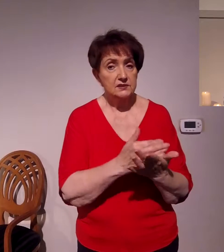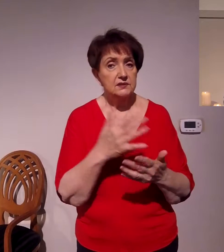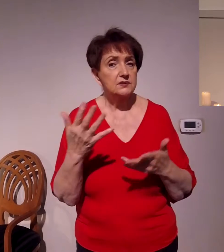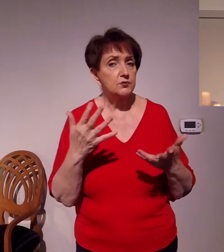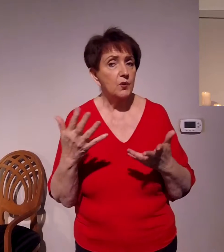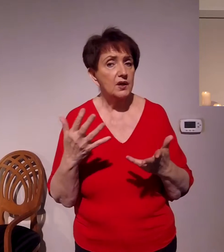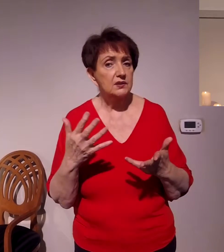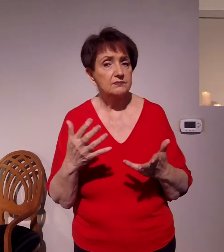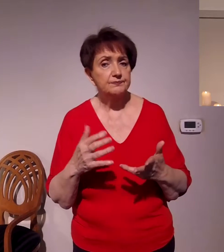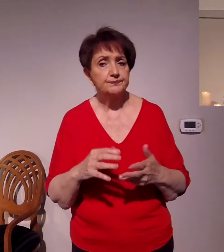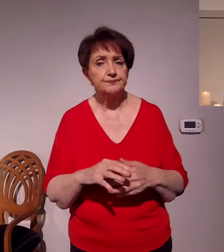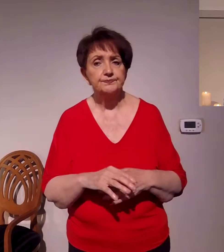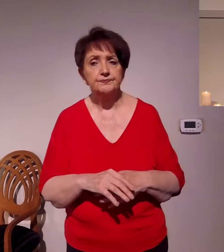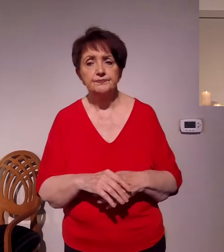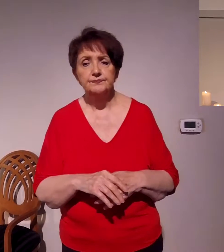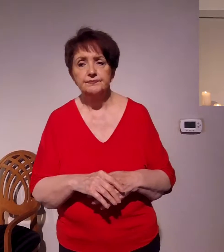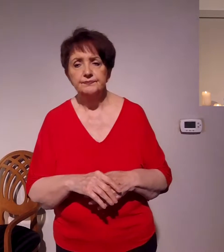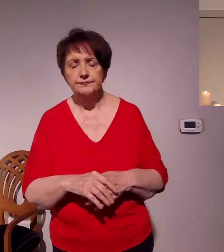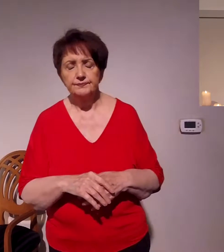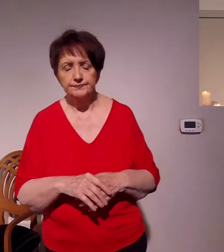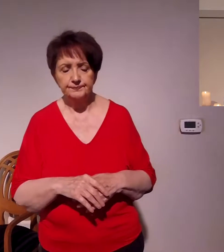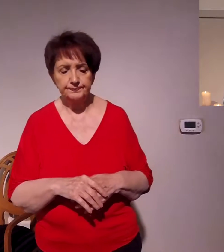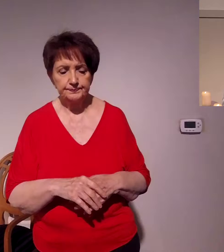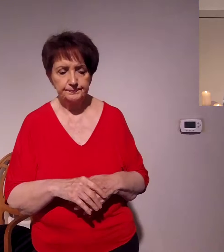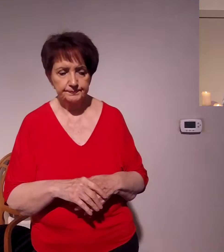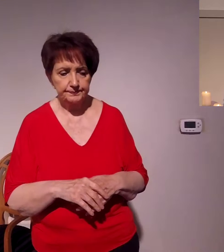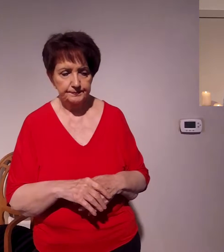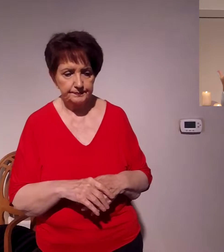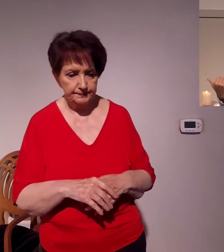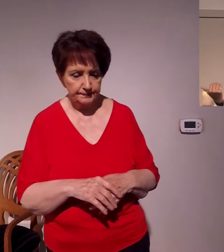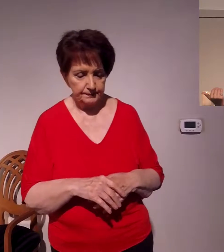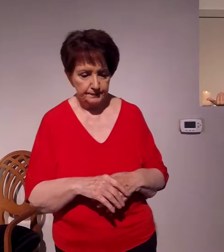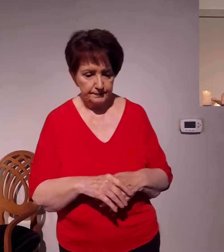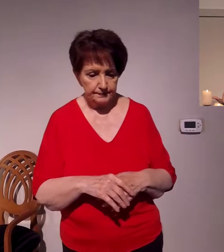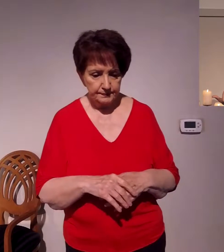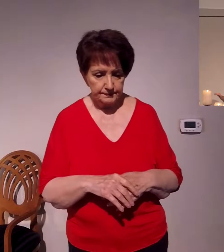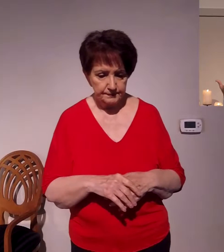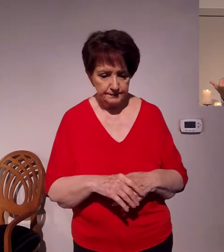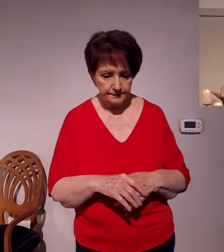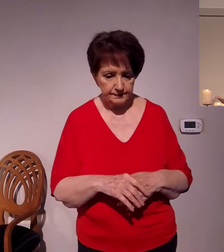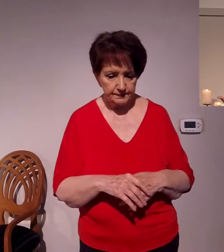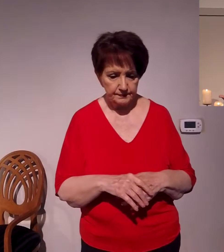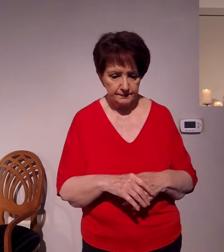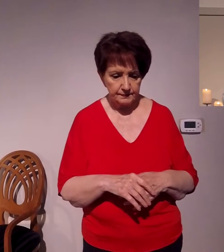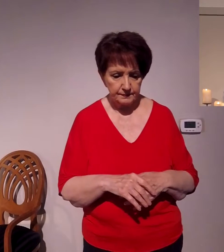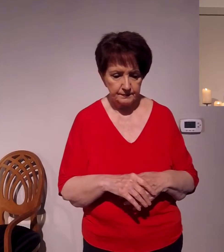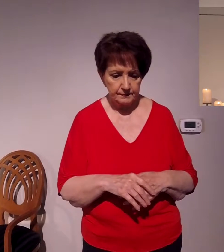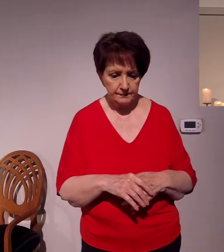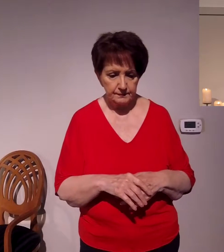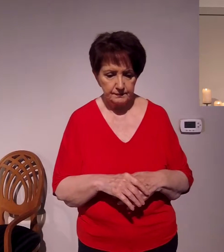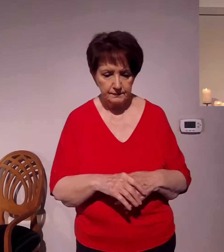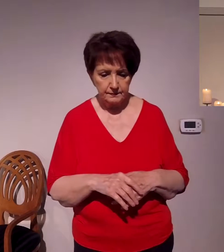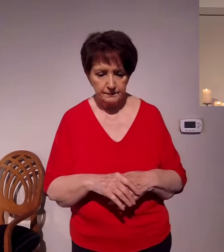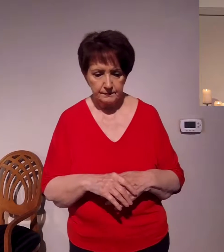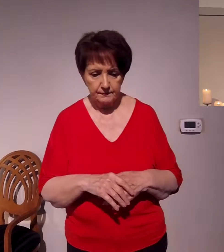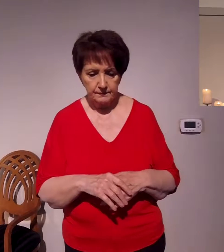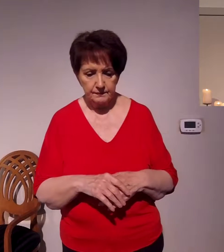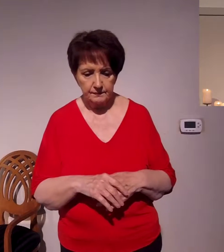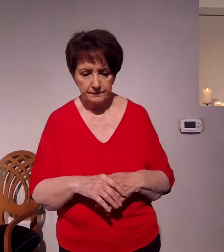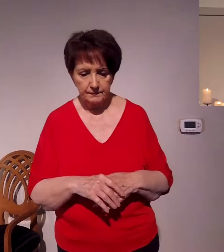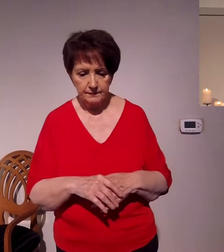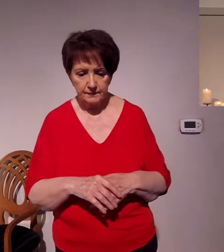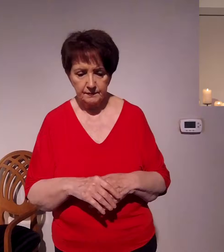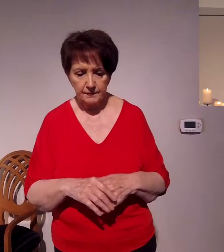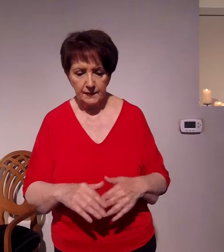is he is wanting us to learn and to get, and I am, and Ernest Holmes is as well, is that the life